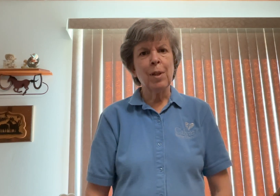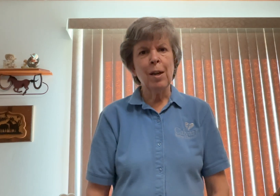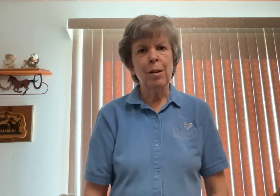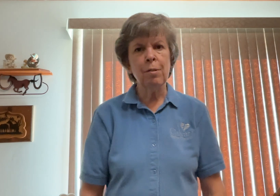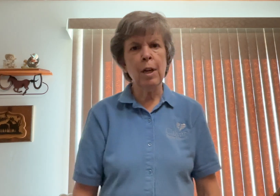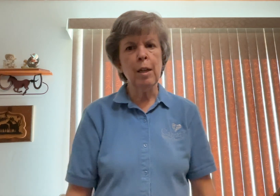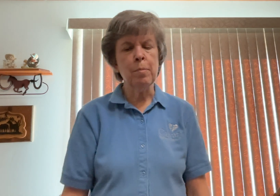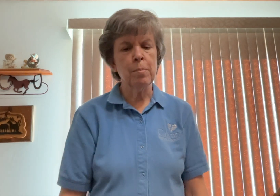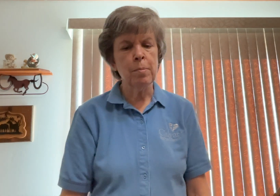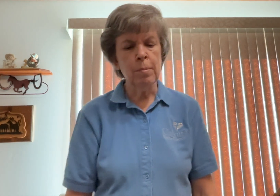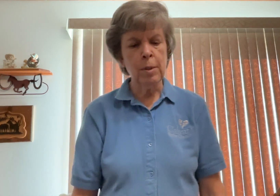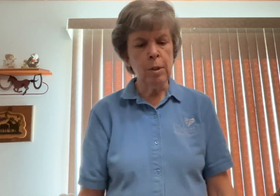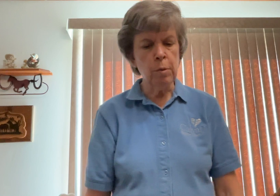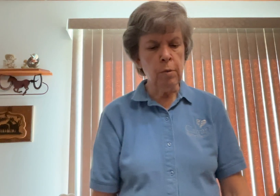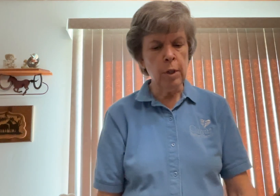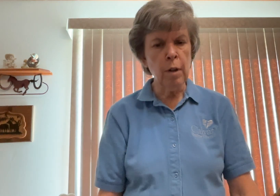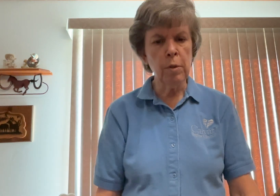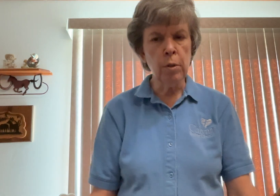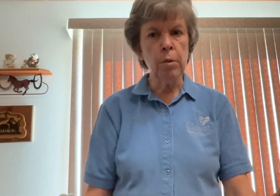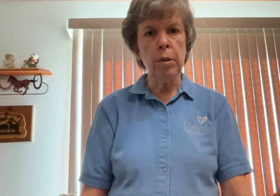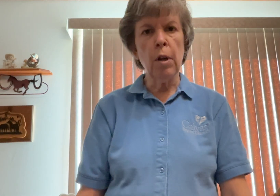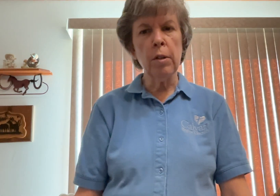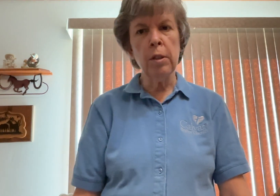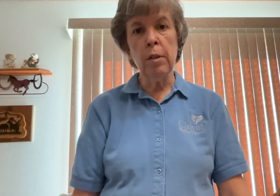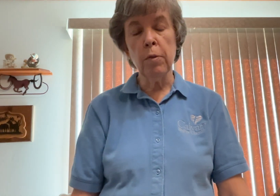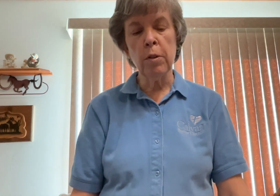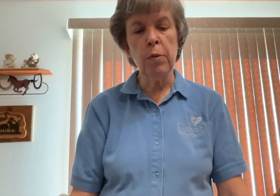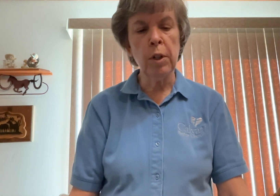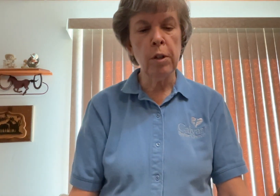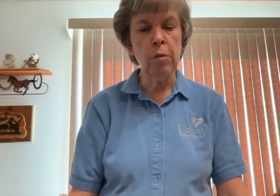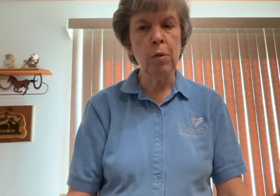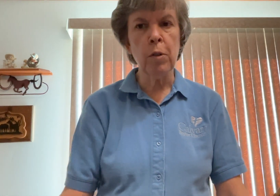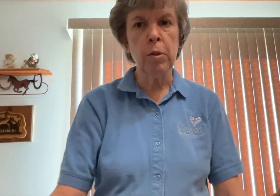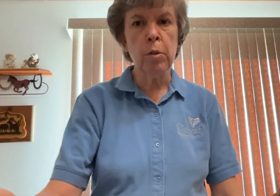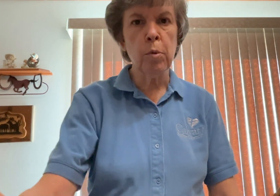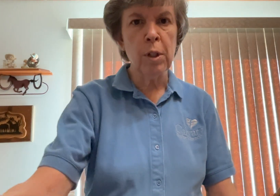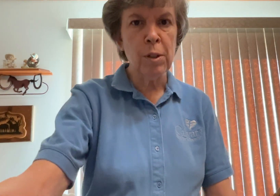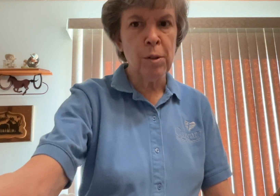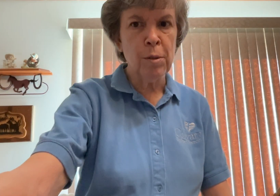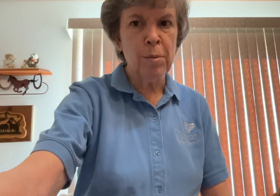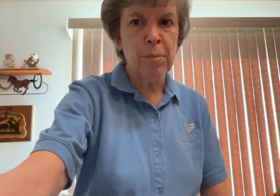Okay, so we've covered the whole song. See the first video for verses 1 and 2.